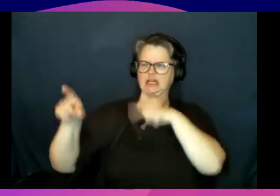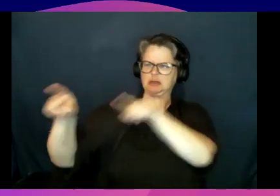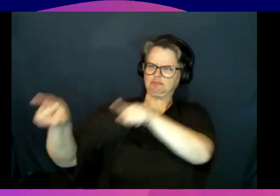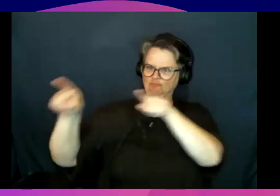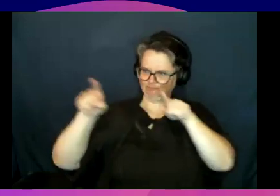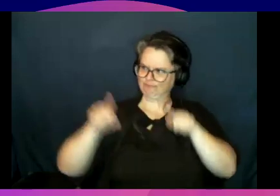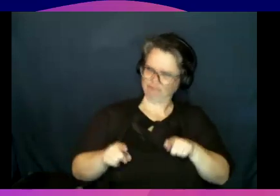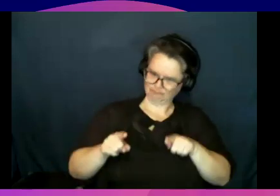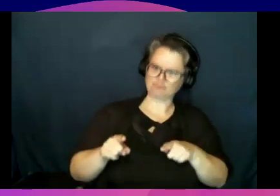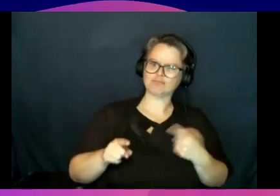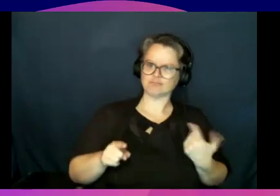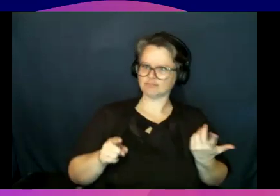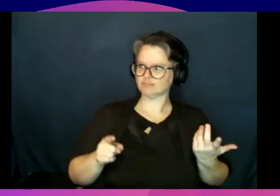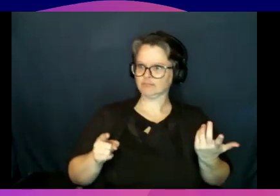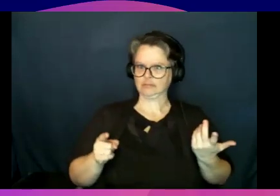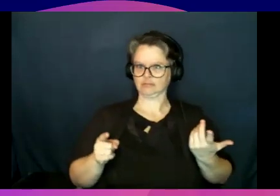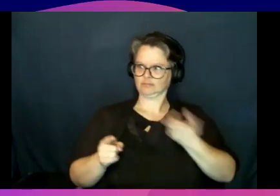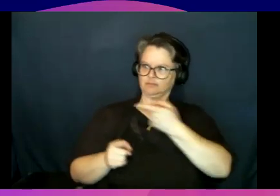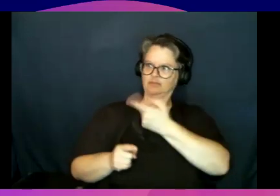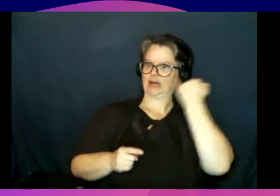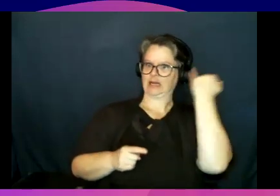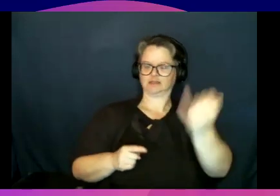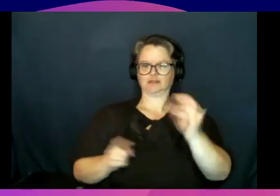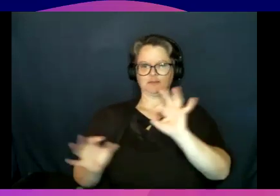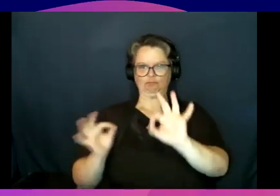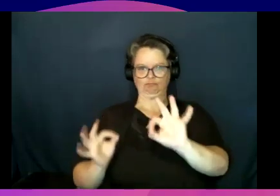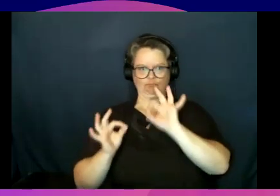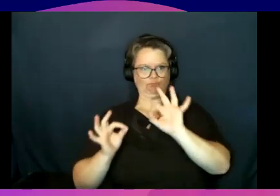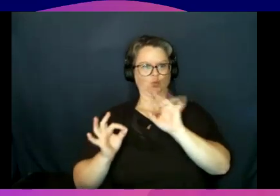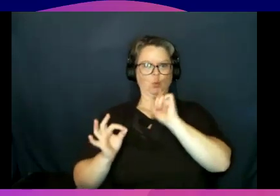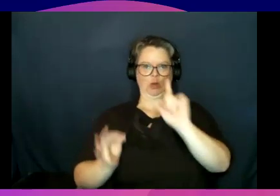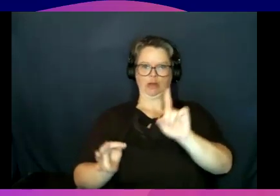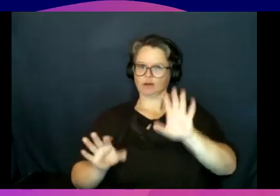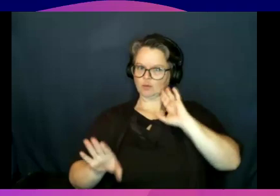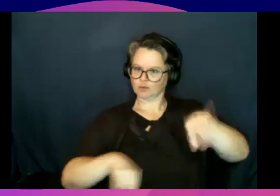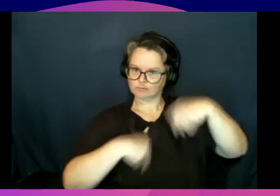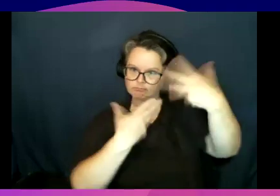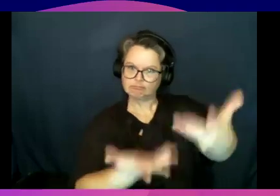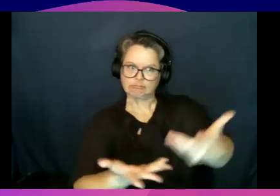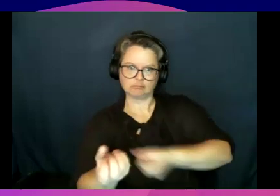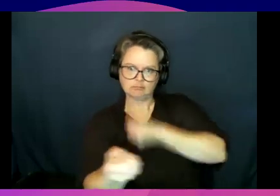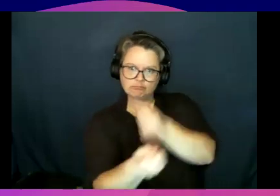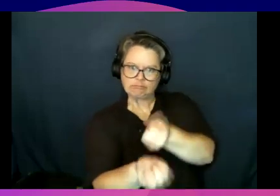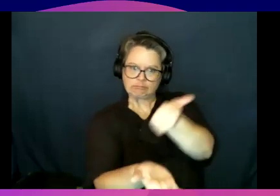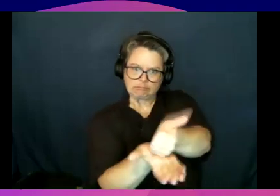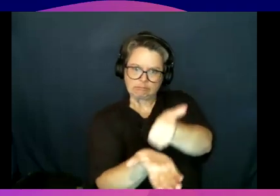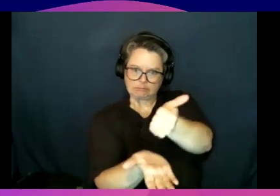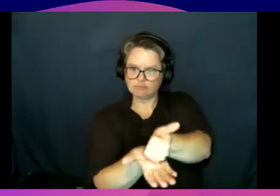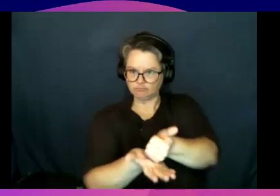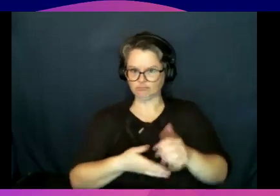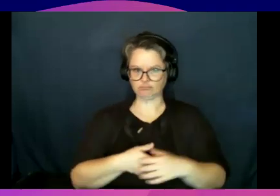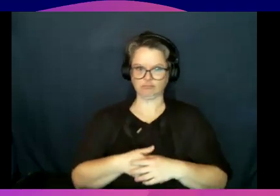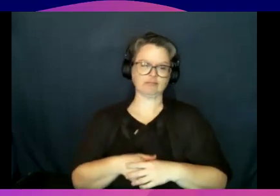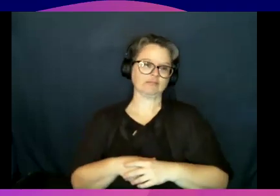applications of these learnings can manifest. So what I wanted to speak to a little bit is some